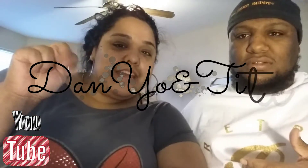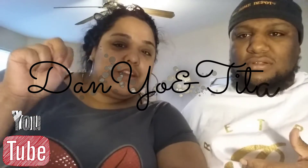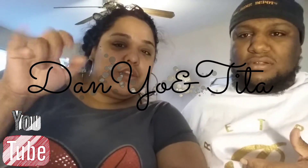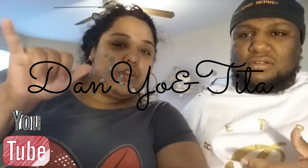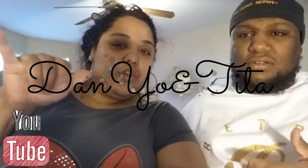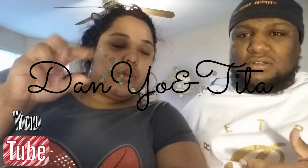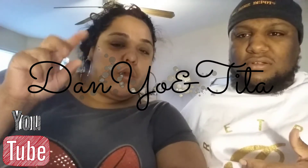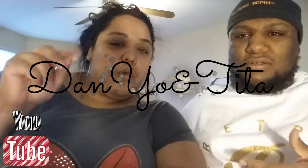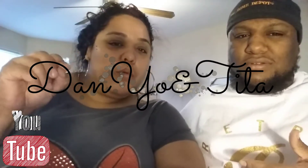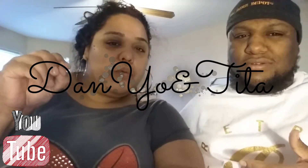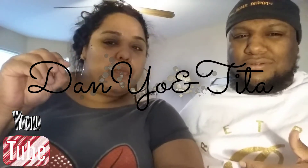Danyo.